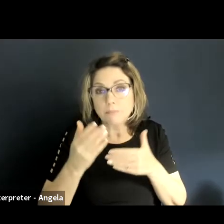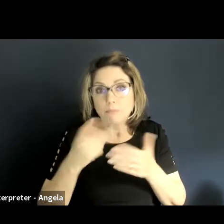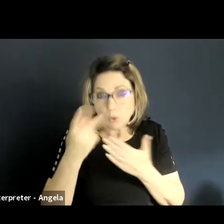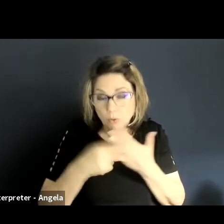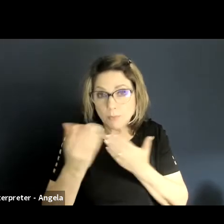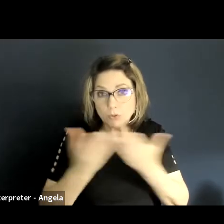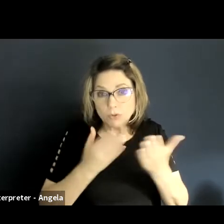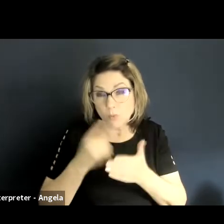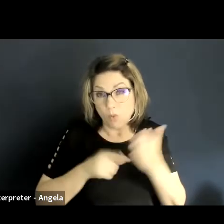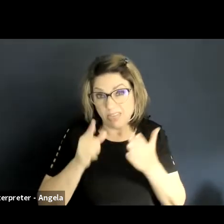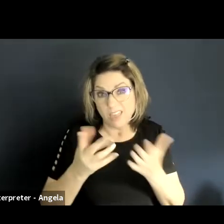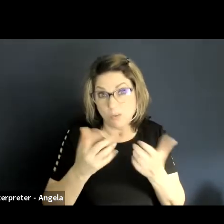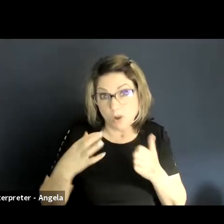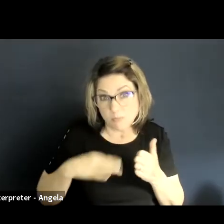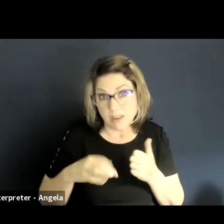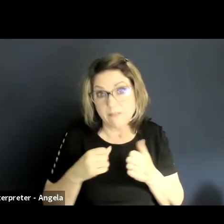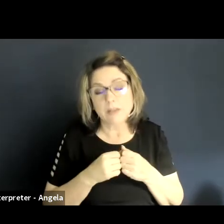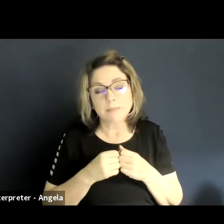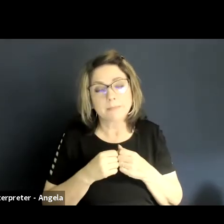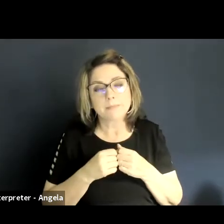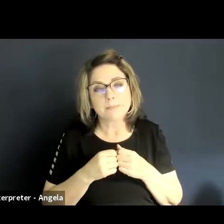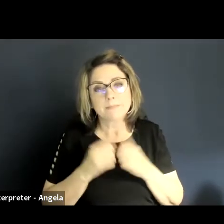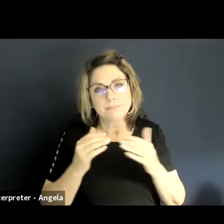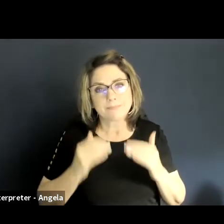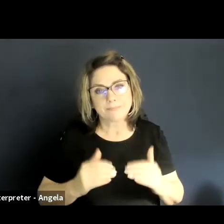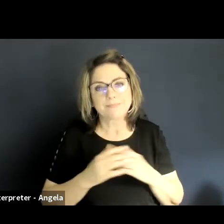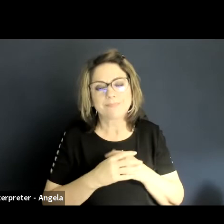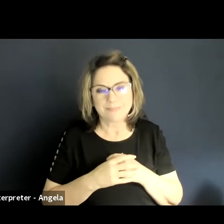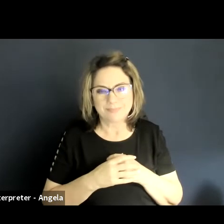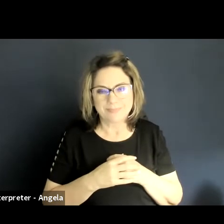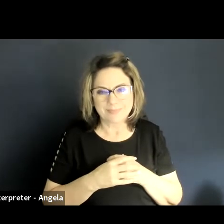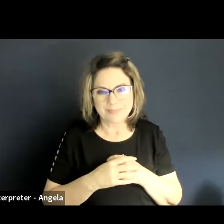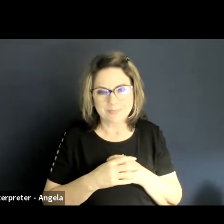out of it. But we'll go to the next slide and we'll focus on,